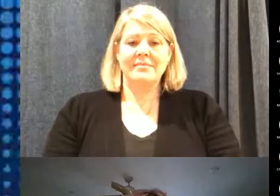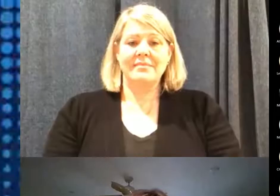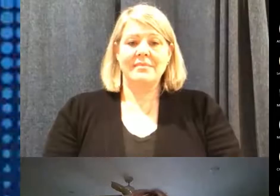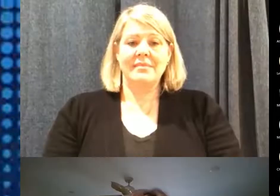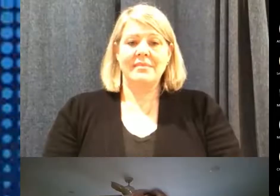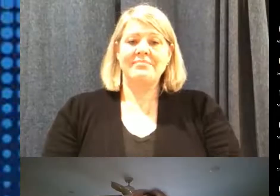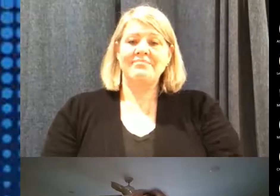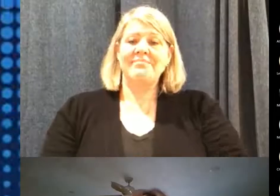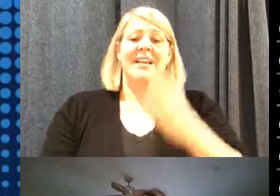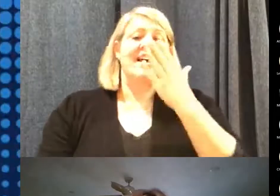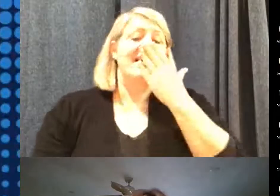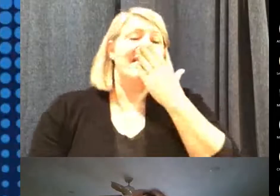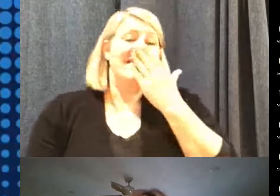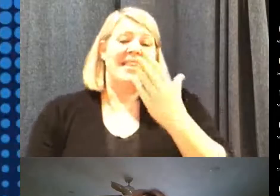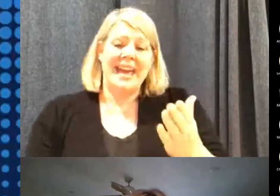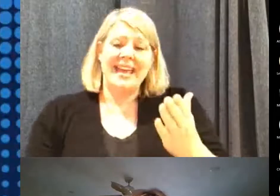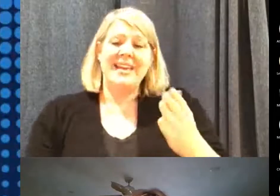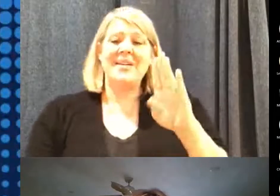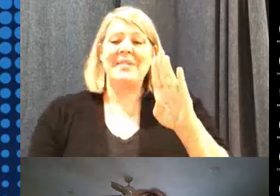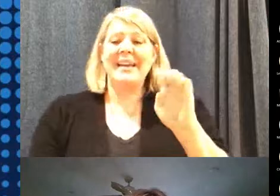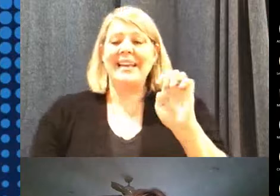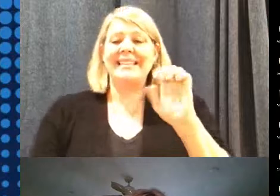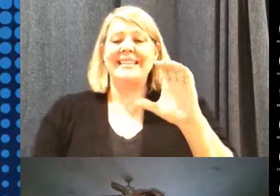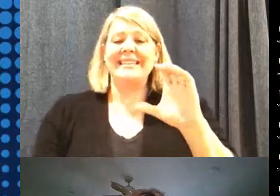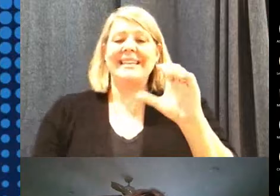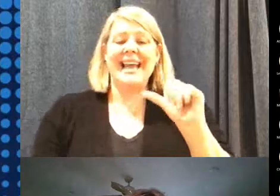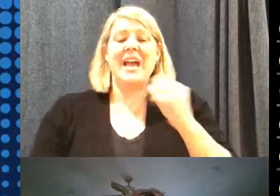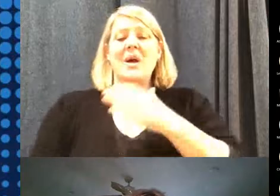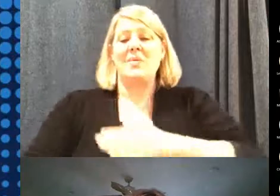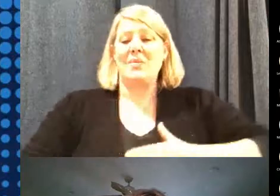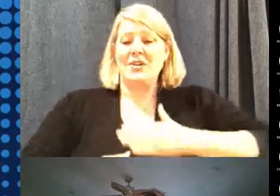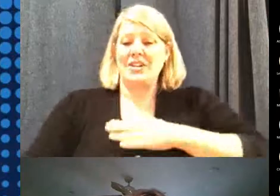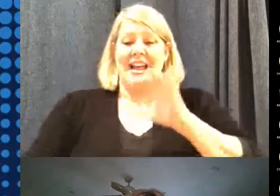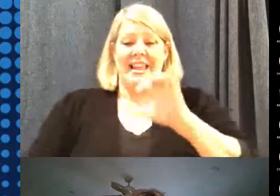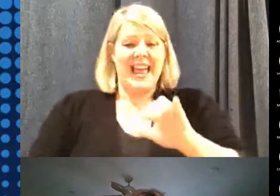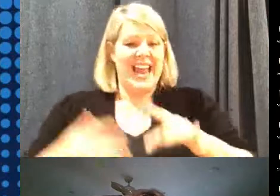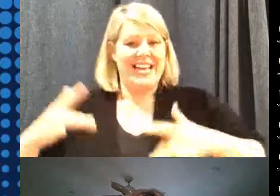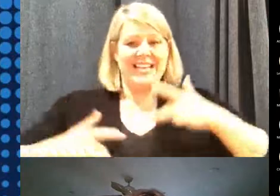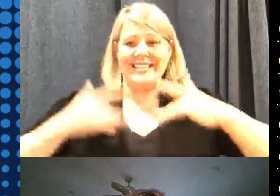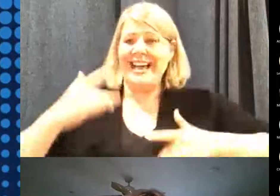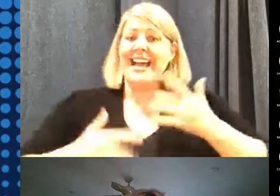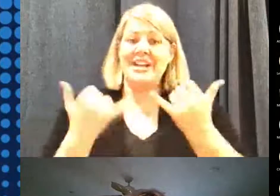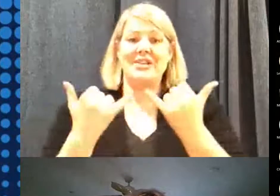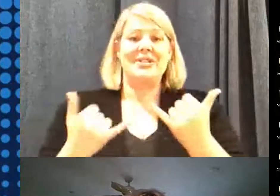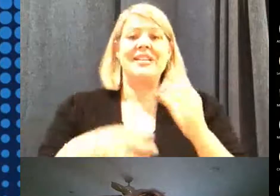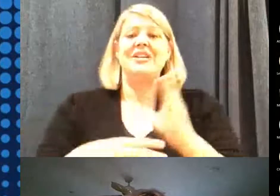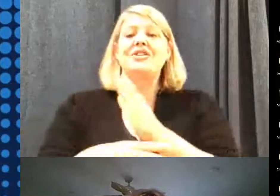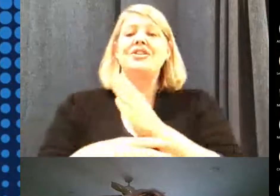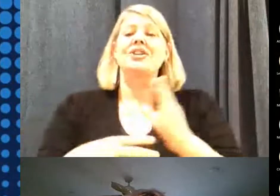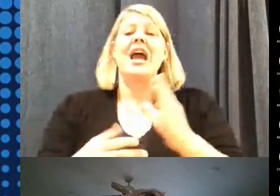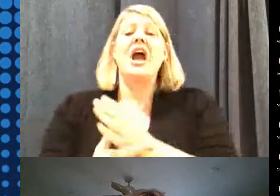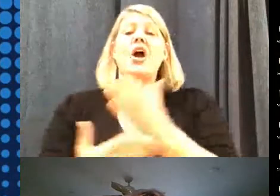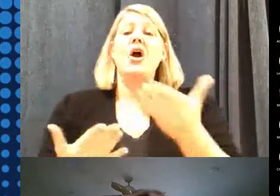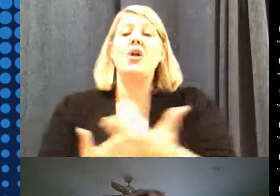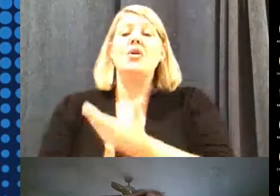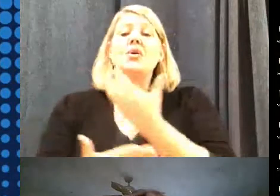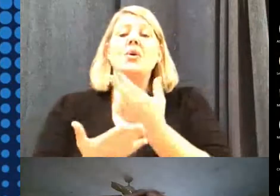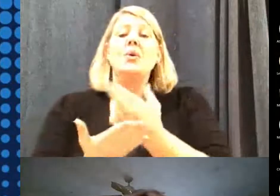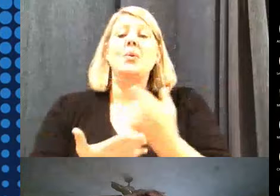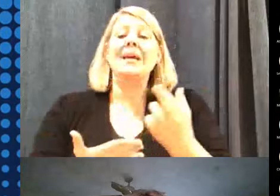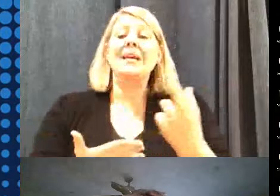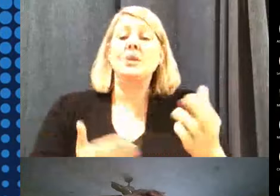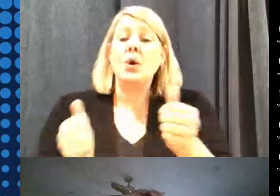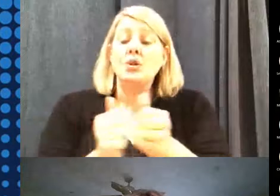Thank you, Becca. I appreciate that. And we're very excited today to share a new resource with you. And we